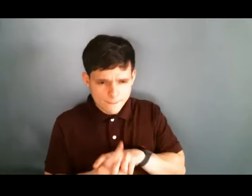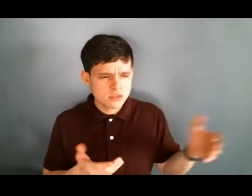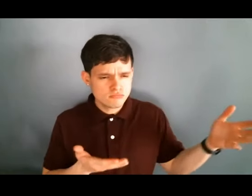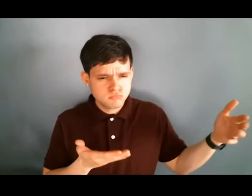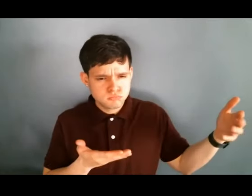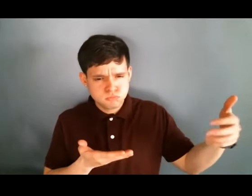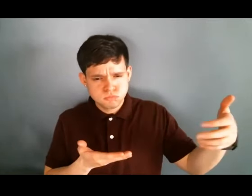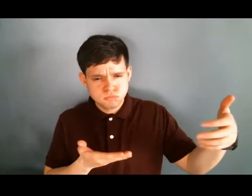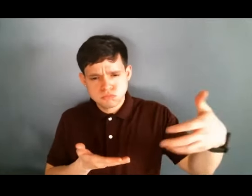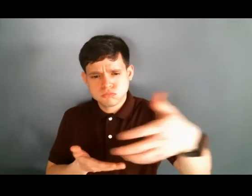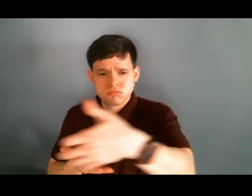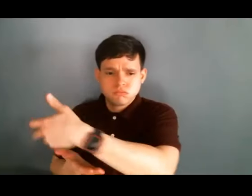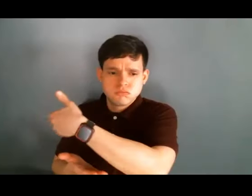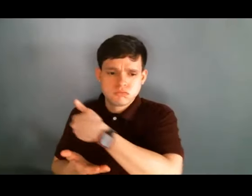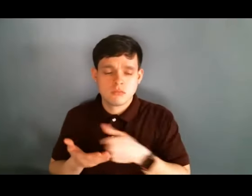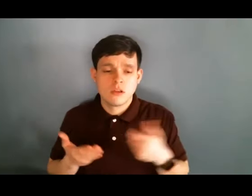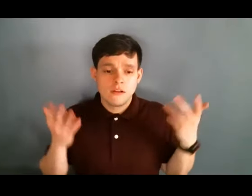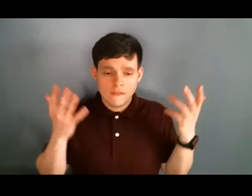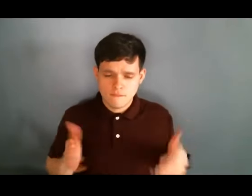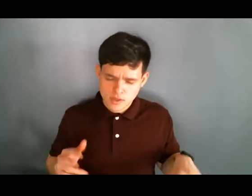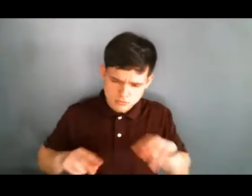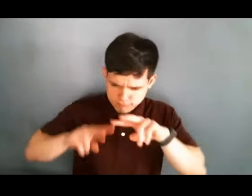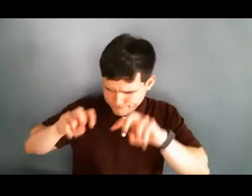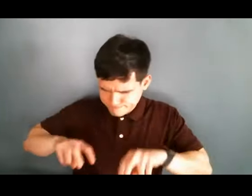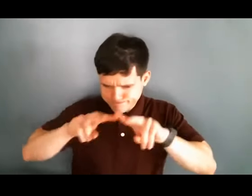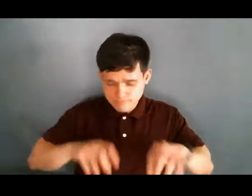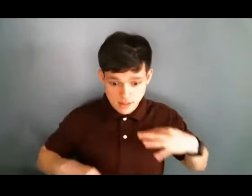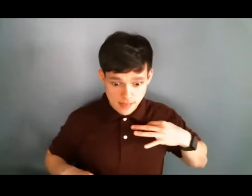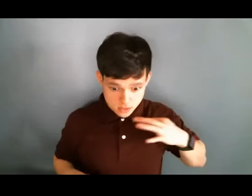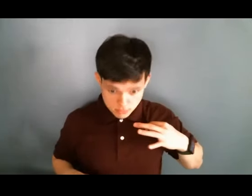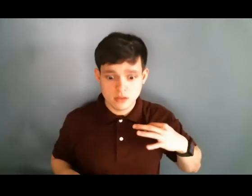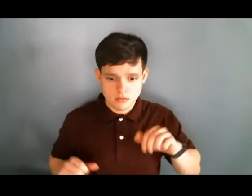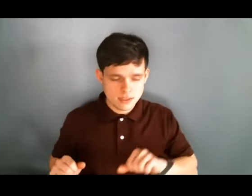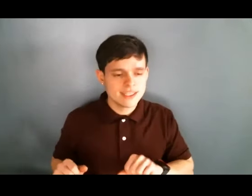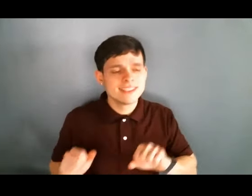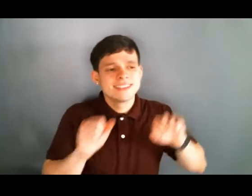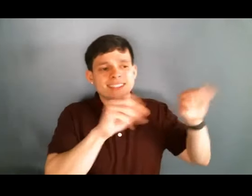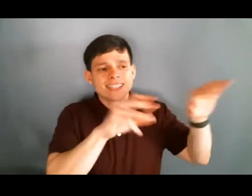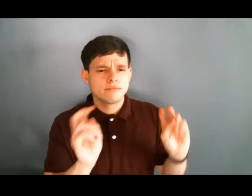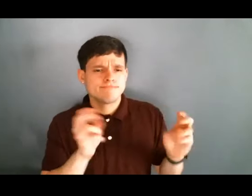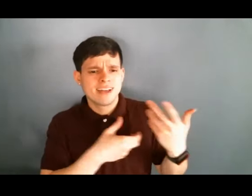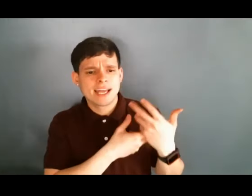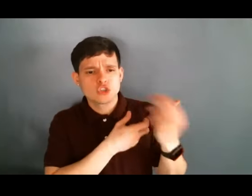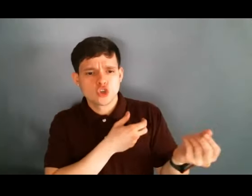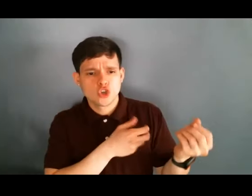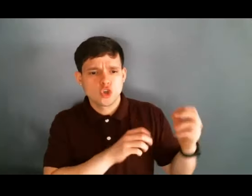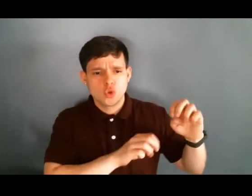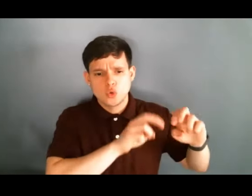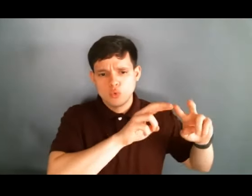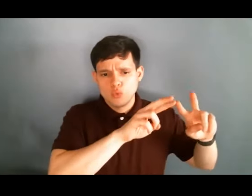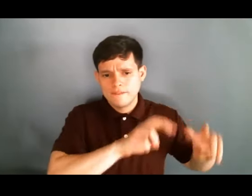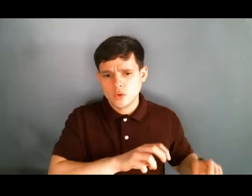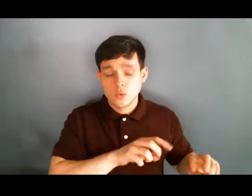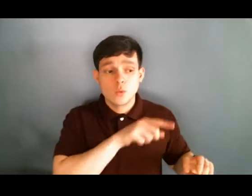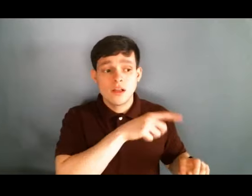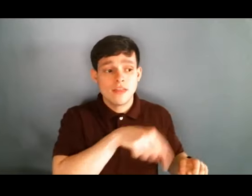and after checking everything for eligibility, send them to external review. Our external reviewers are experts